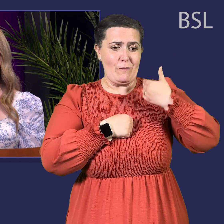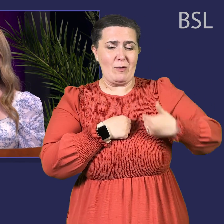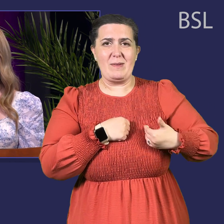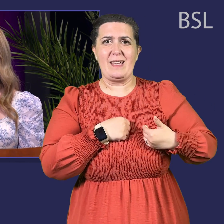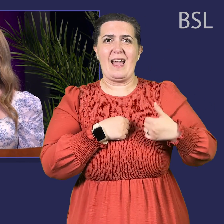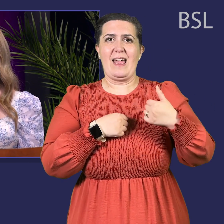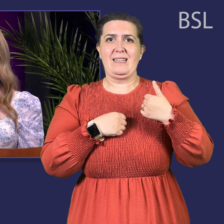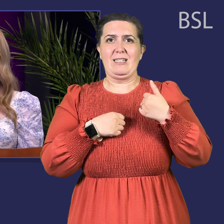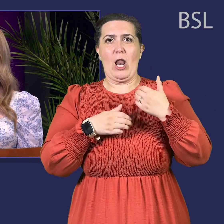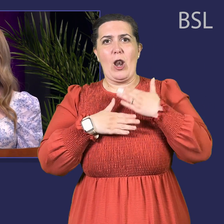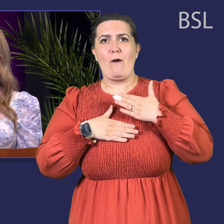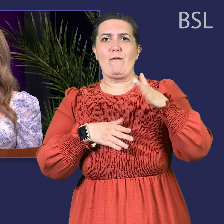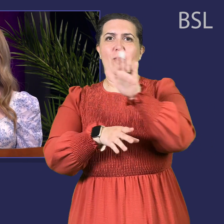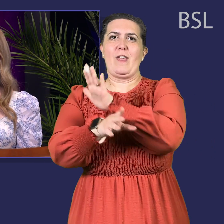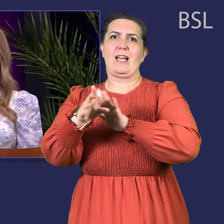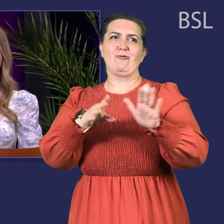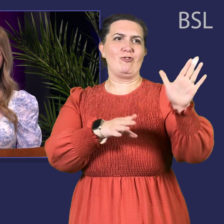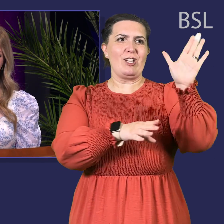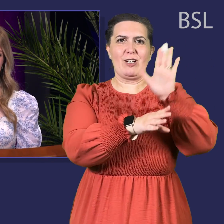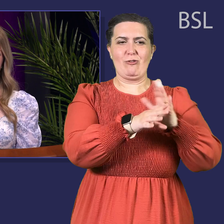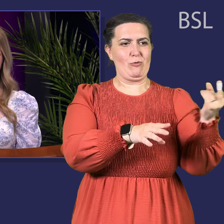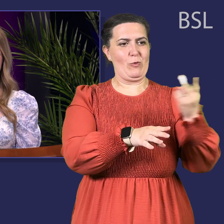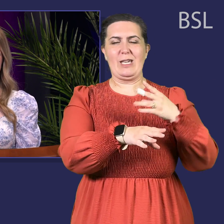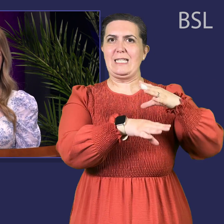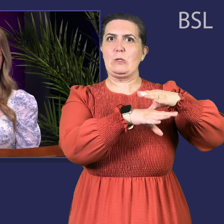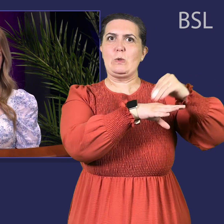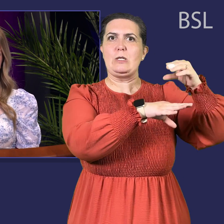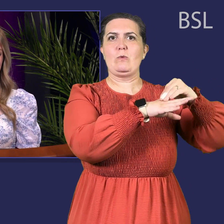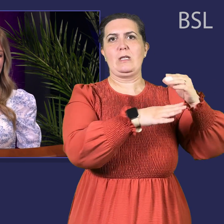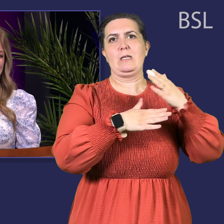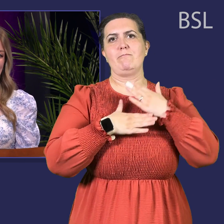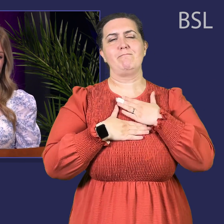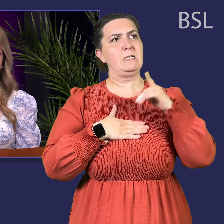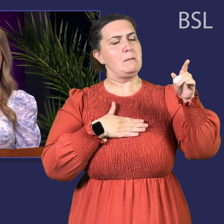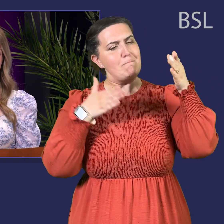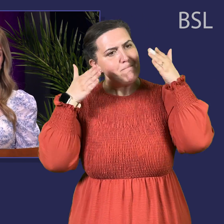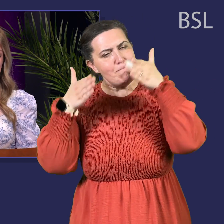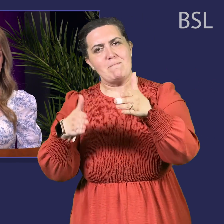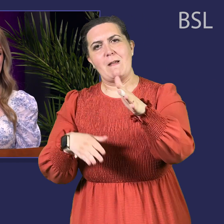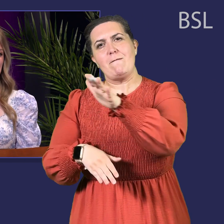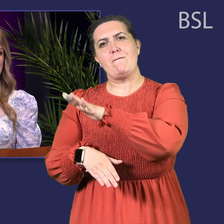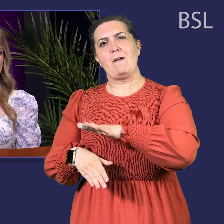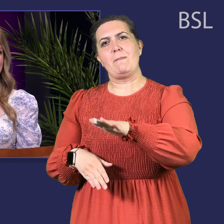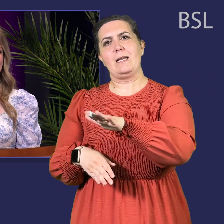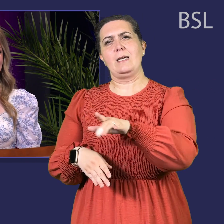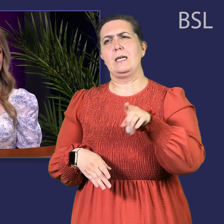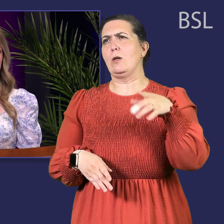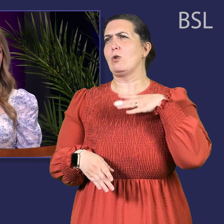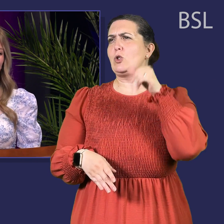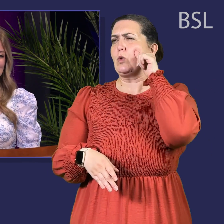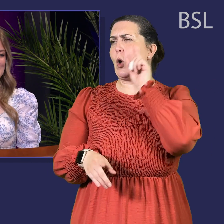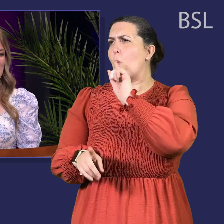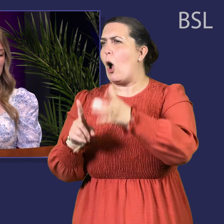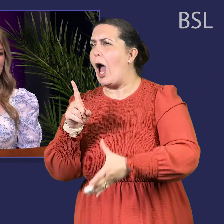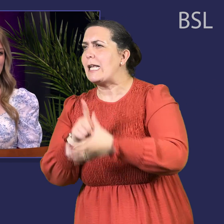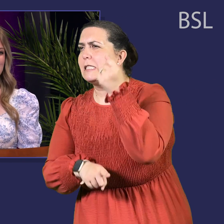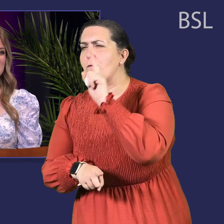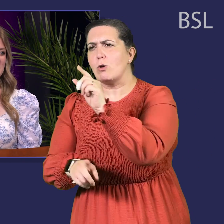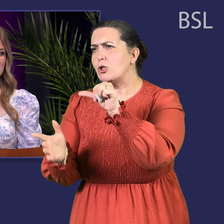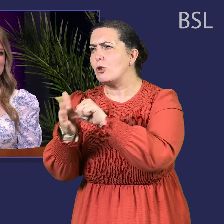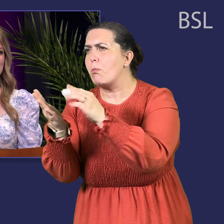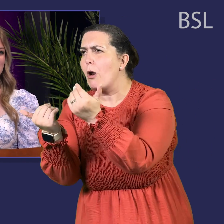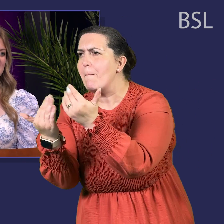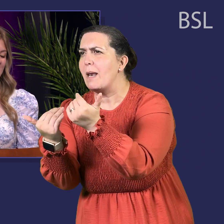show his love for me and a country that we both cherish. He is dedicated to his family. He wants to know about